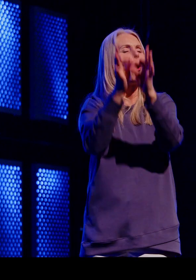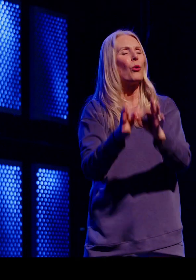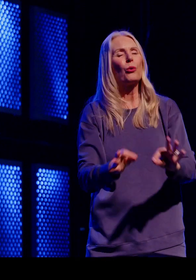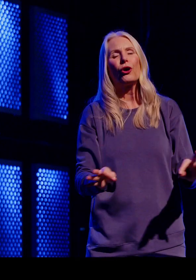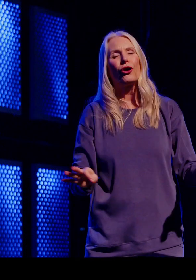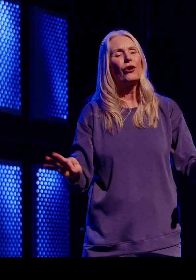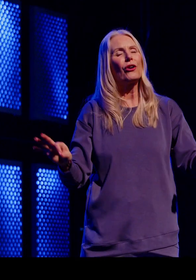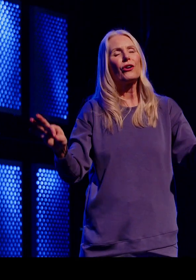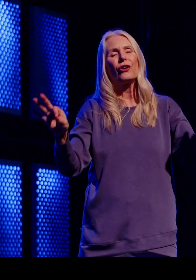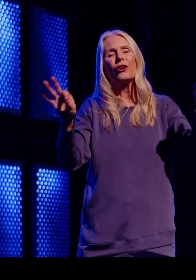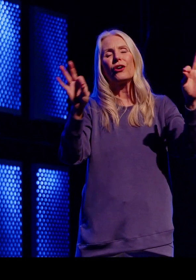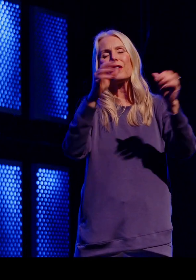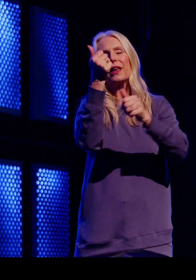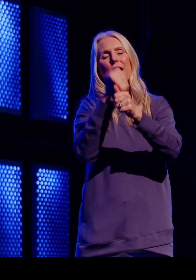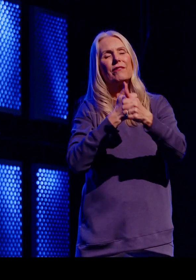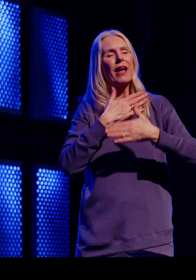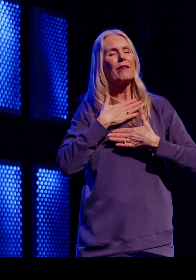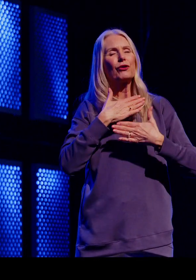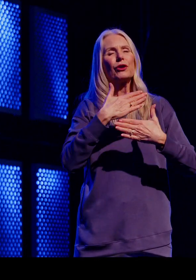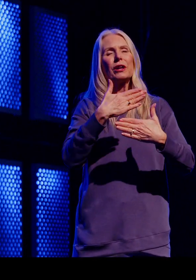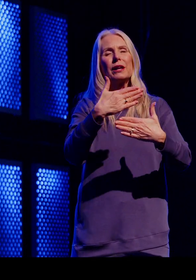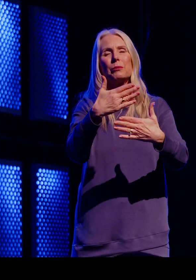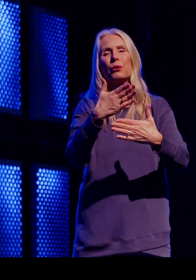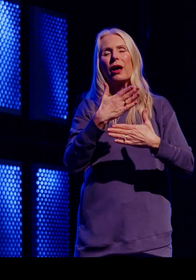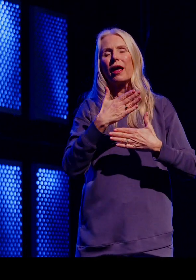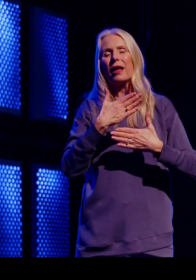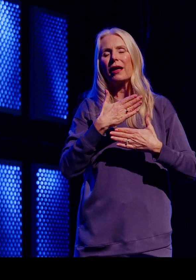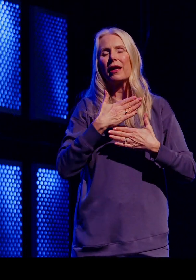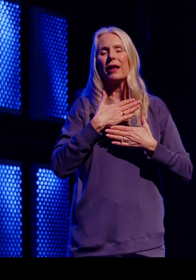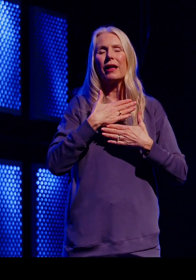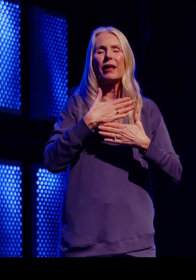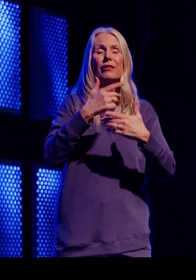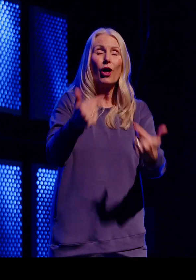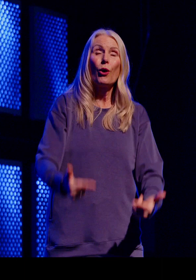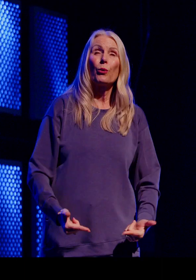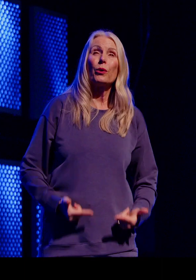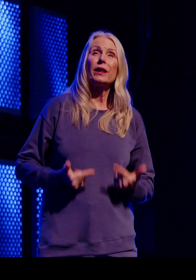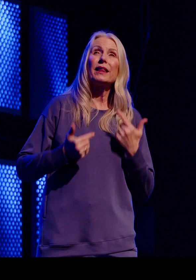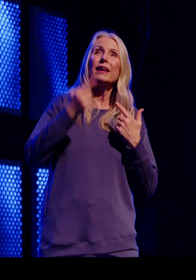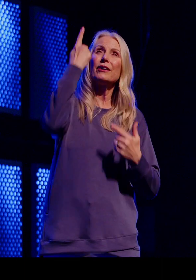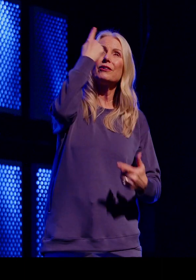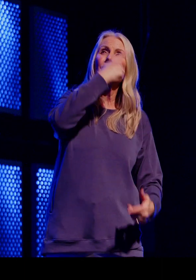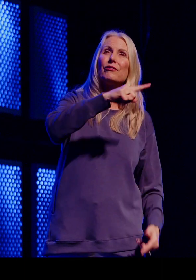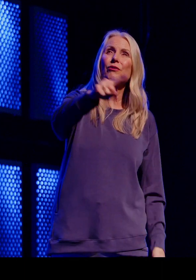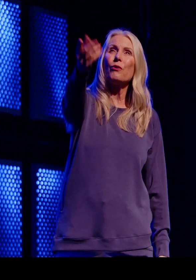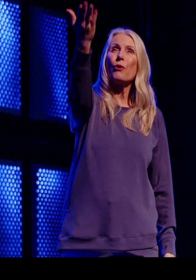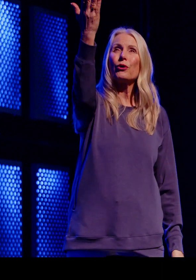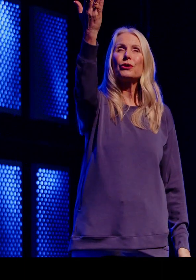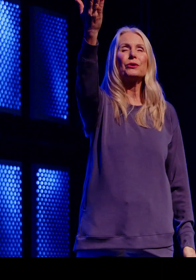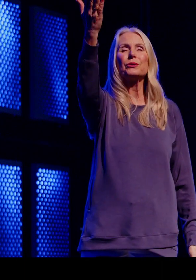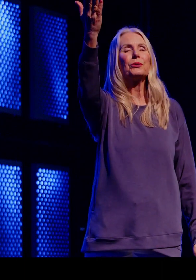worthy of every breath we could ever breathe, we live for you.